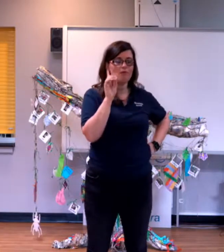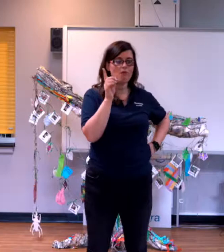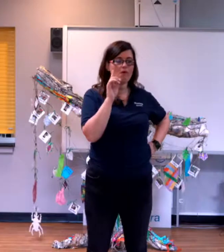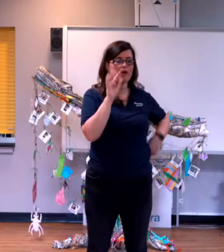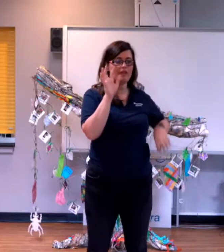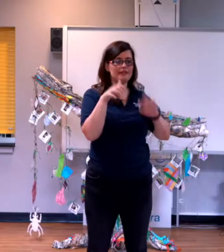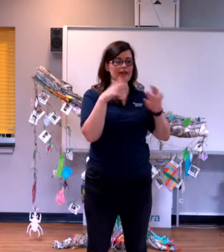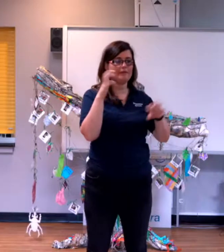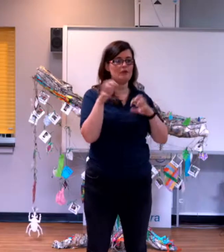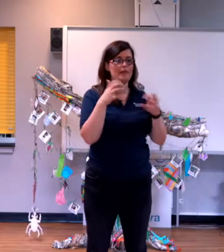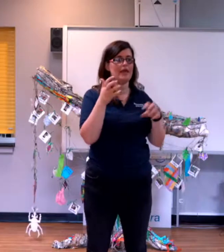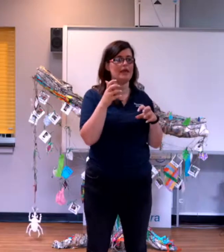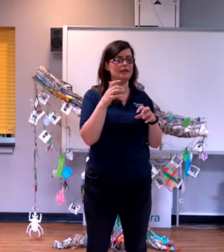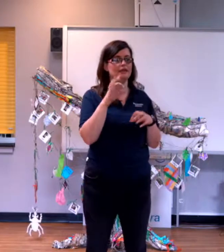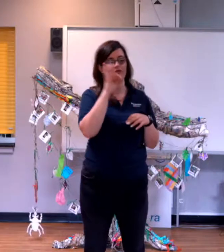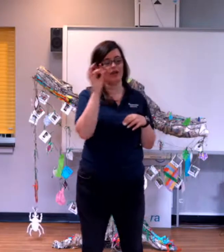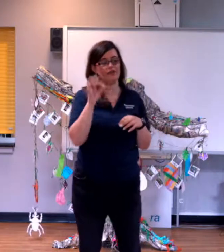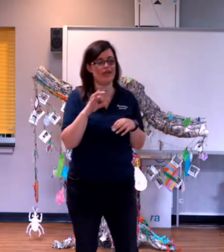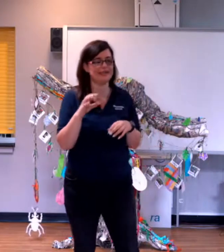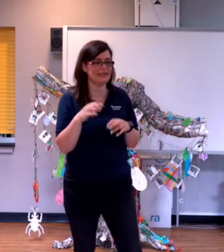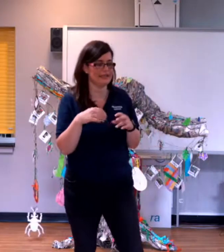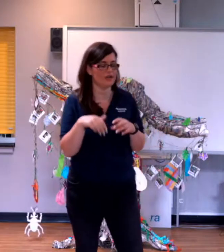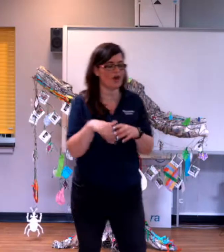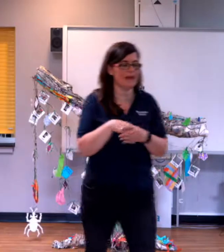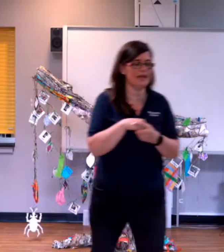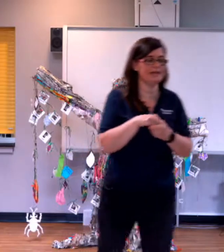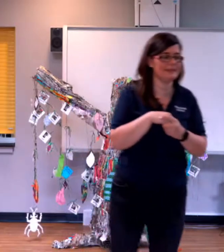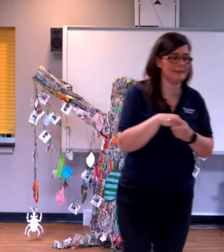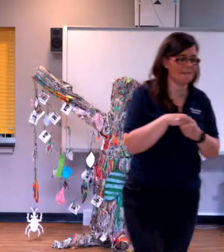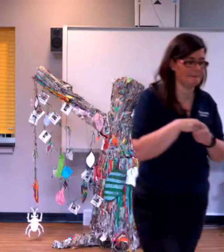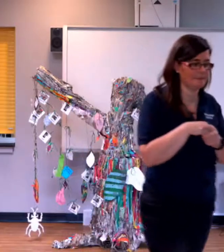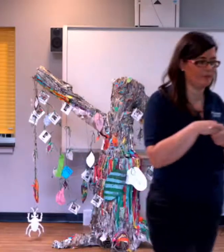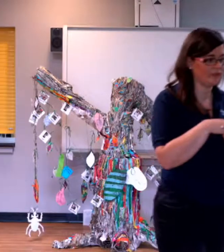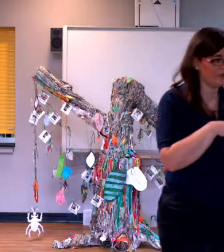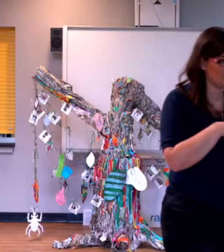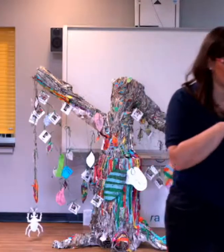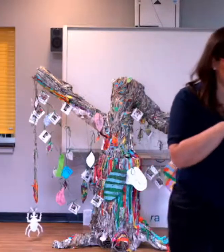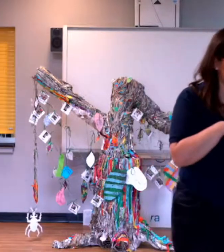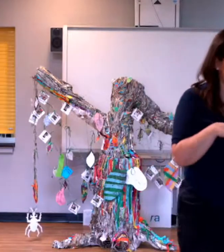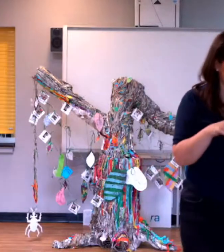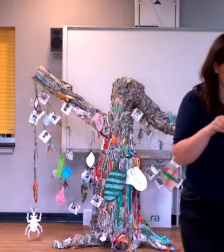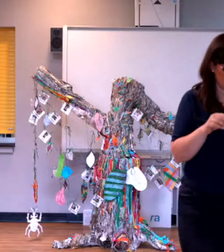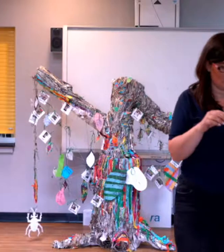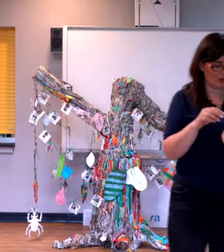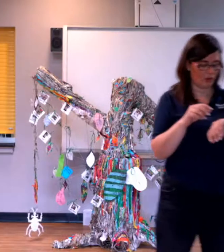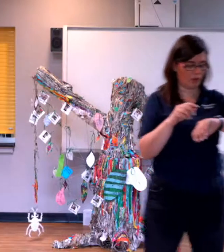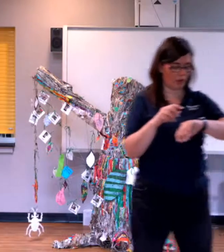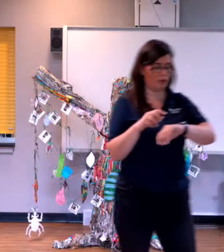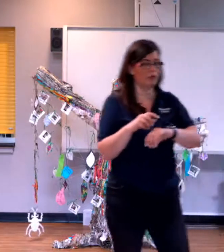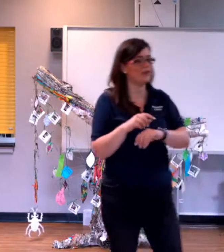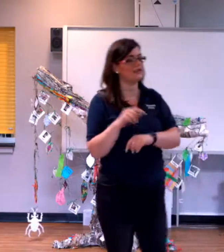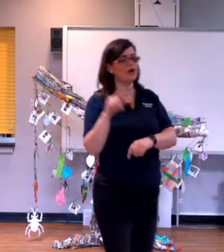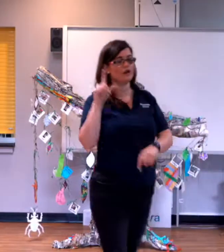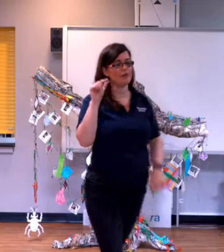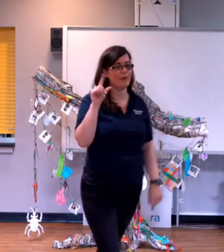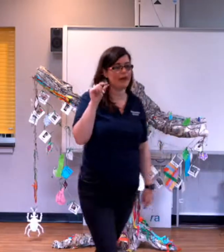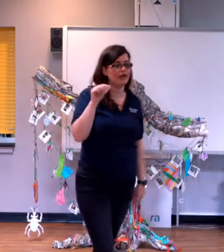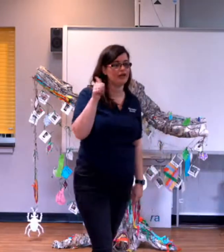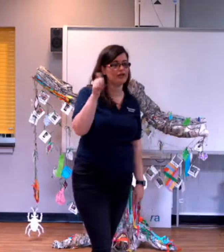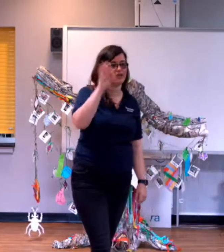What could this animal be? Write your guesses in the comments. Someone says parrot. Oh, it's not a parrot. Good